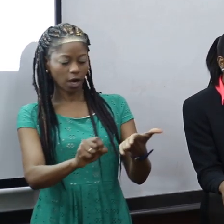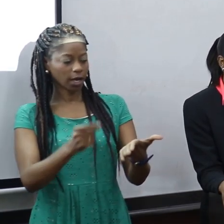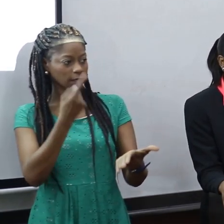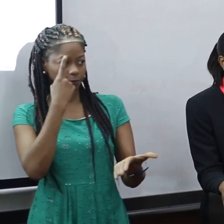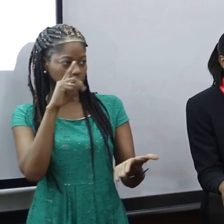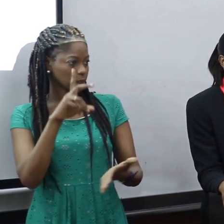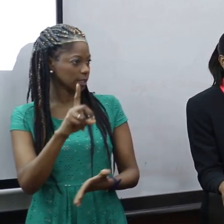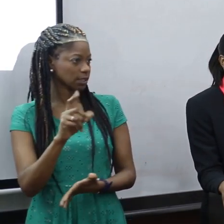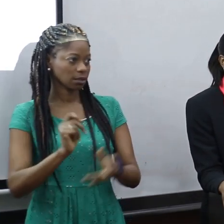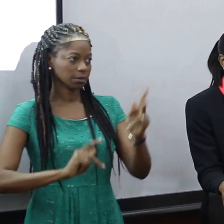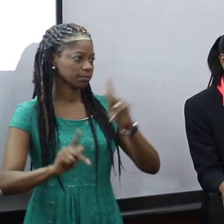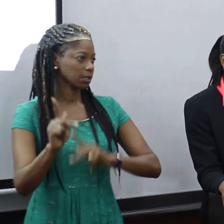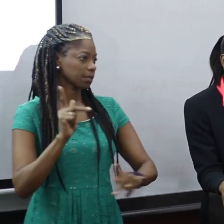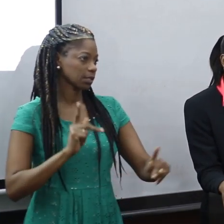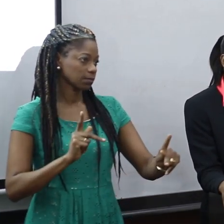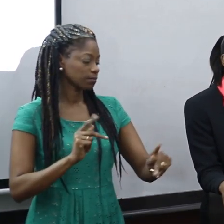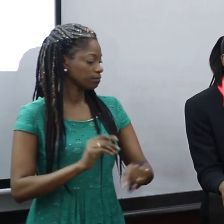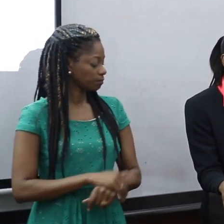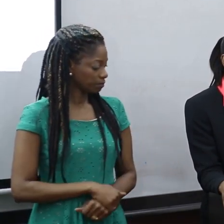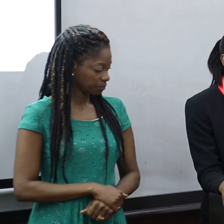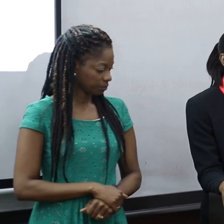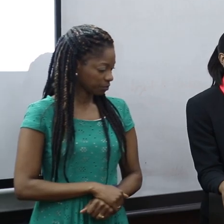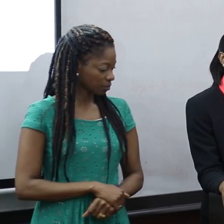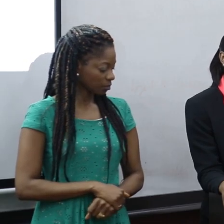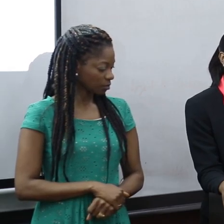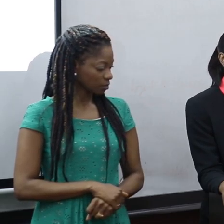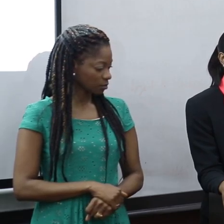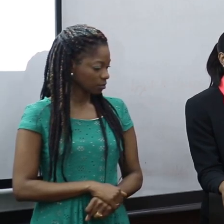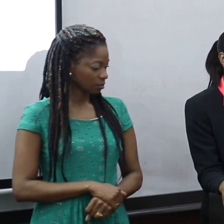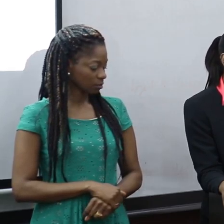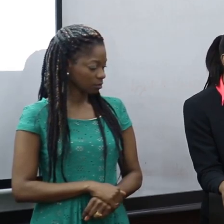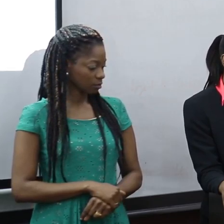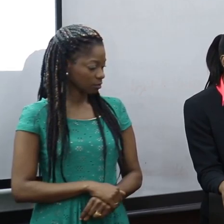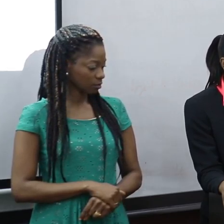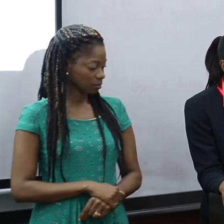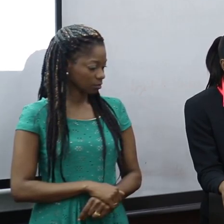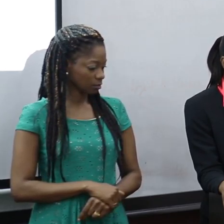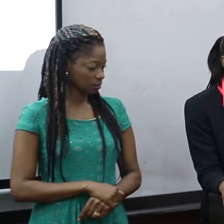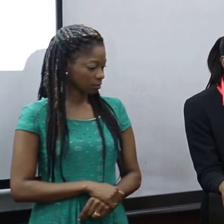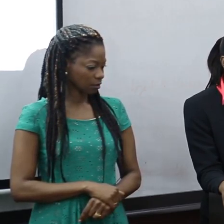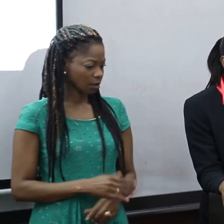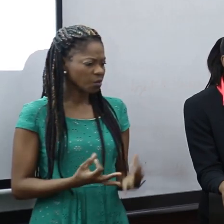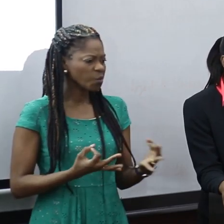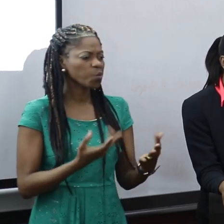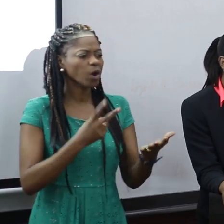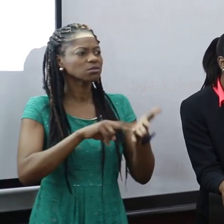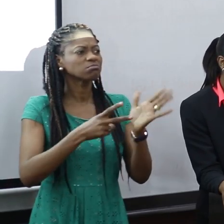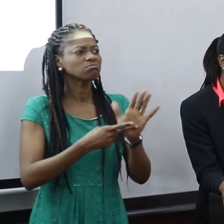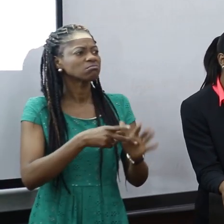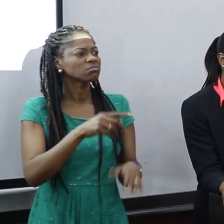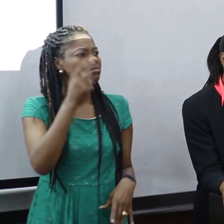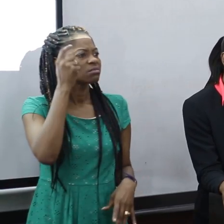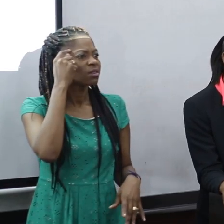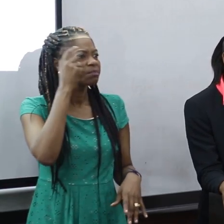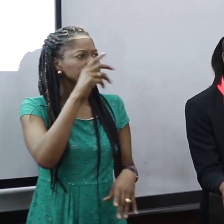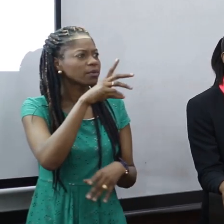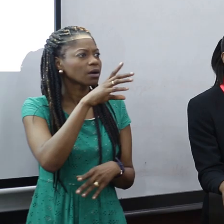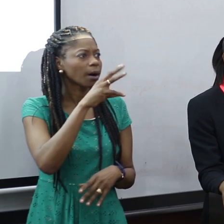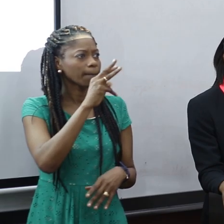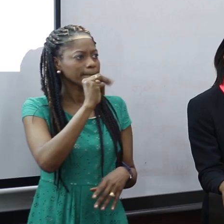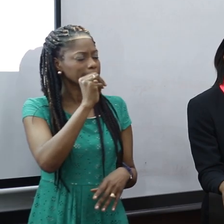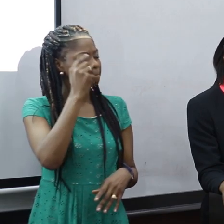Act is the first clue of its deficiency. It defines a mentally ill person as one suffering from a disorder of